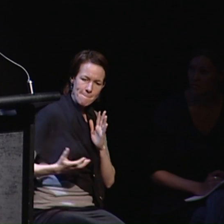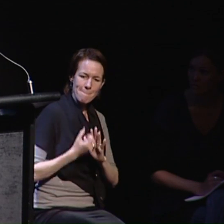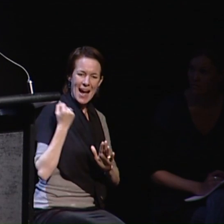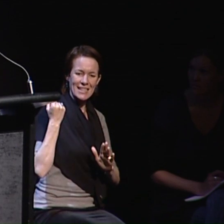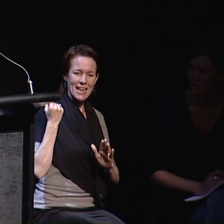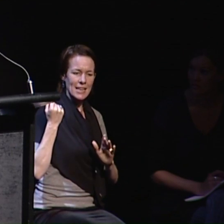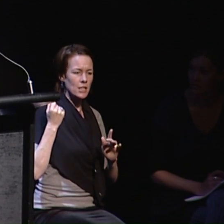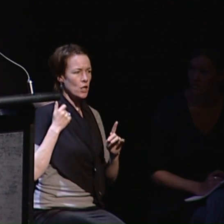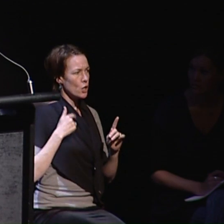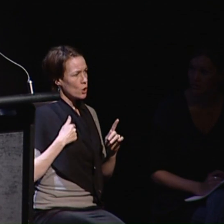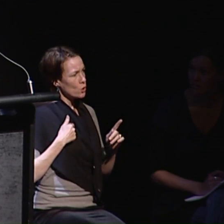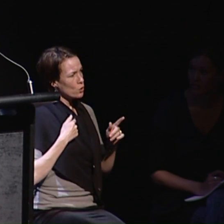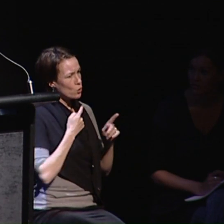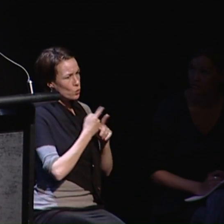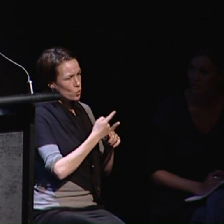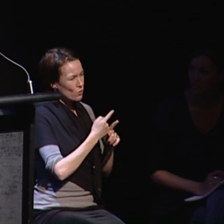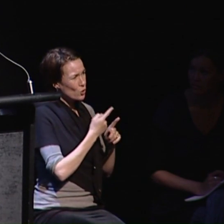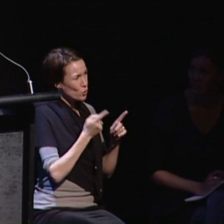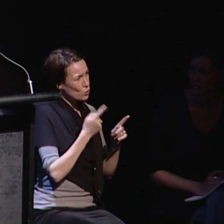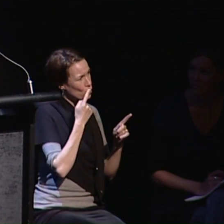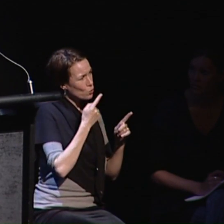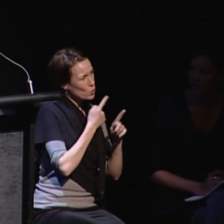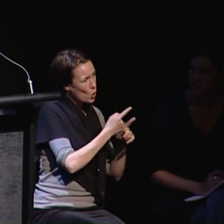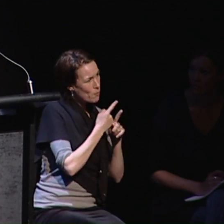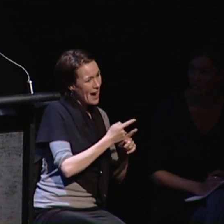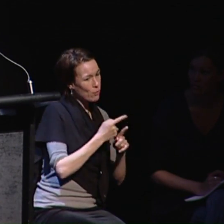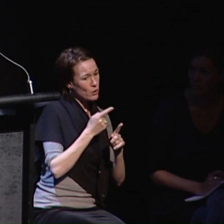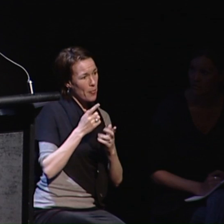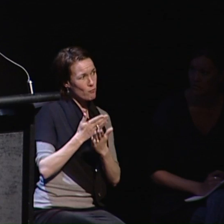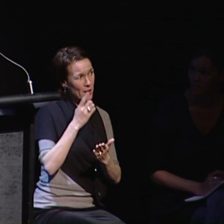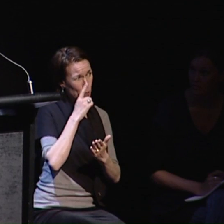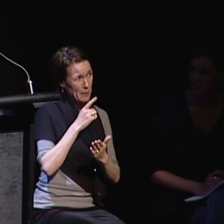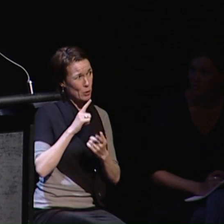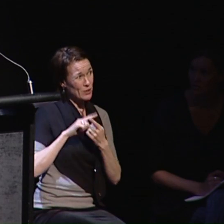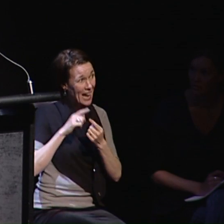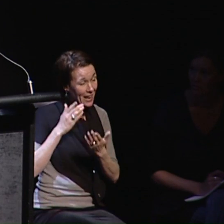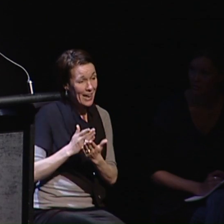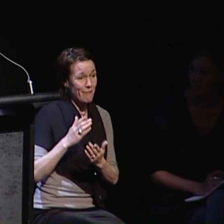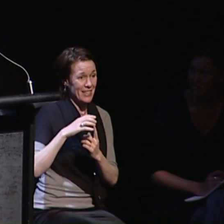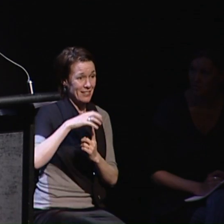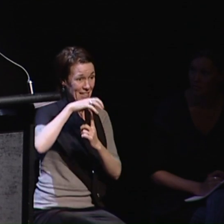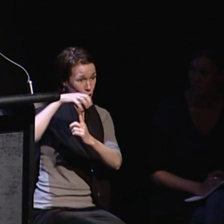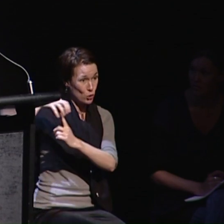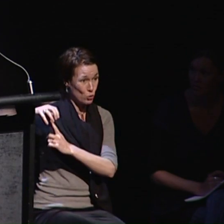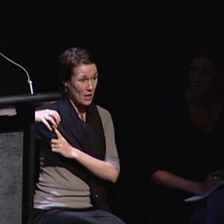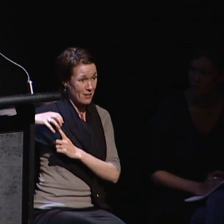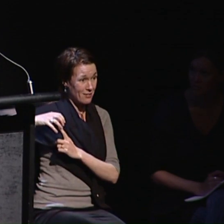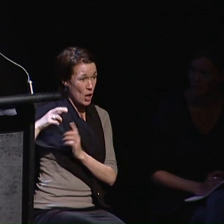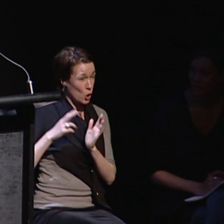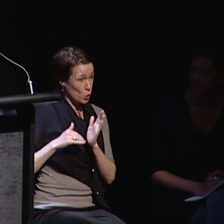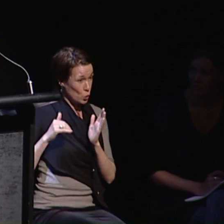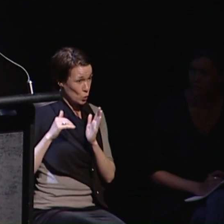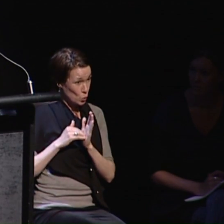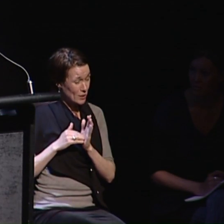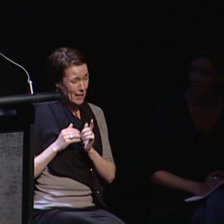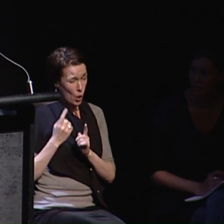live in institutions. And again, New Zealand was one of the few jurisdictions that was able to say that they had